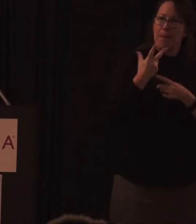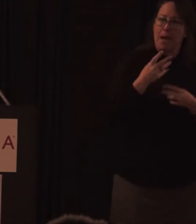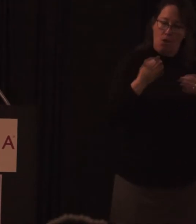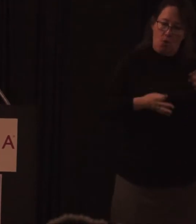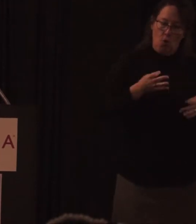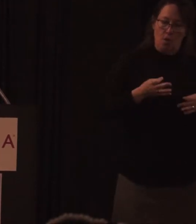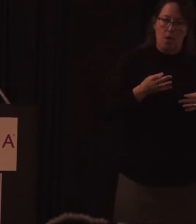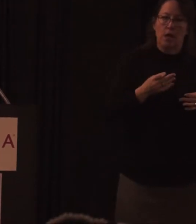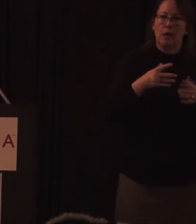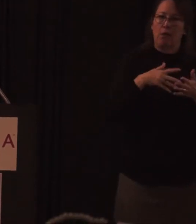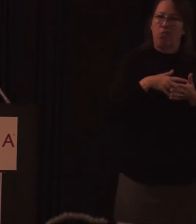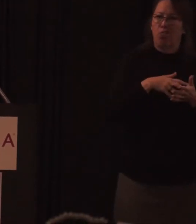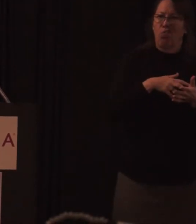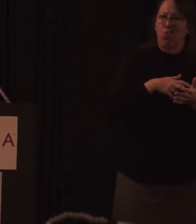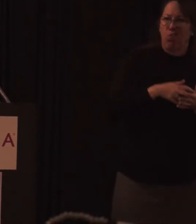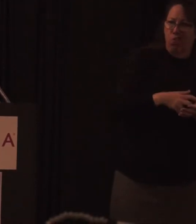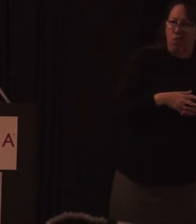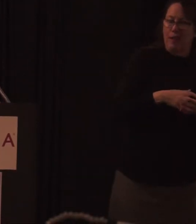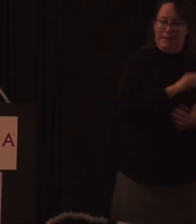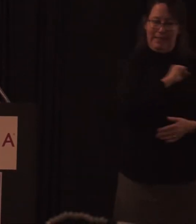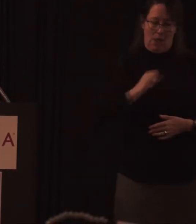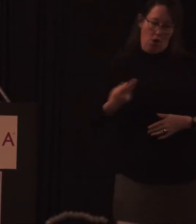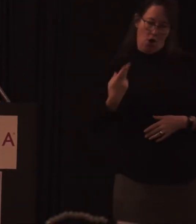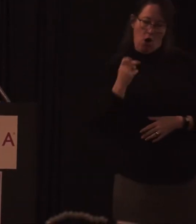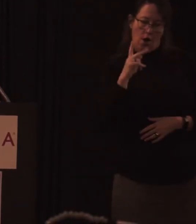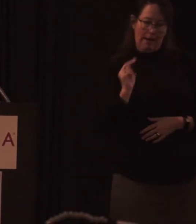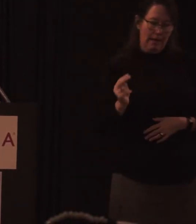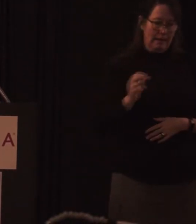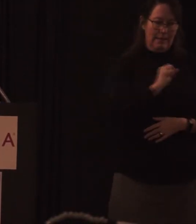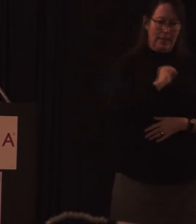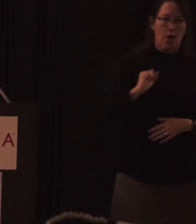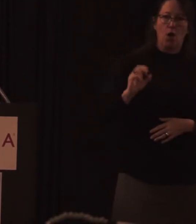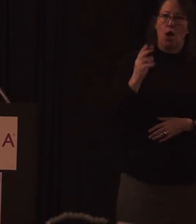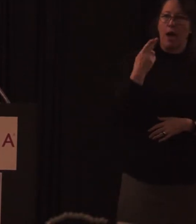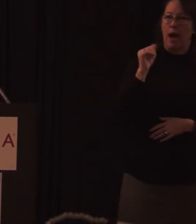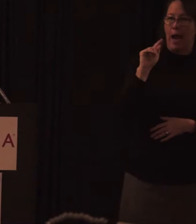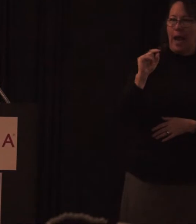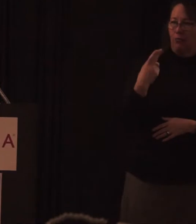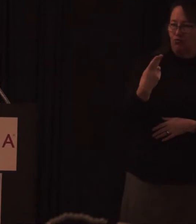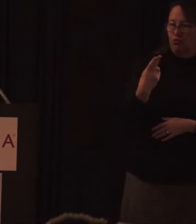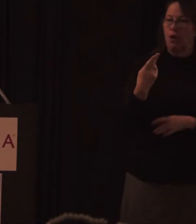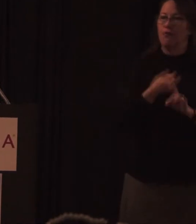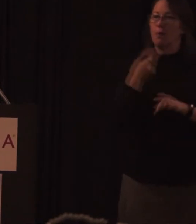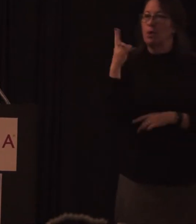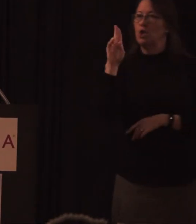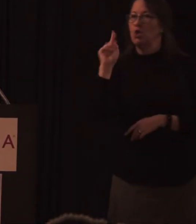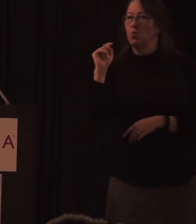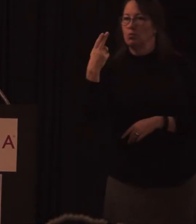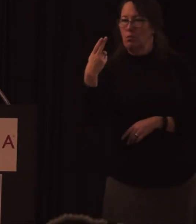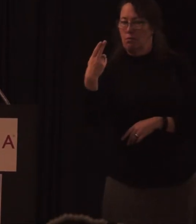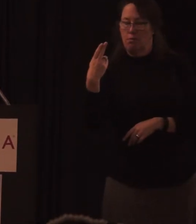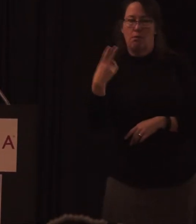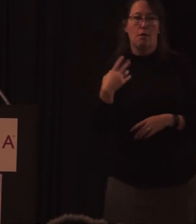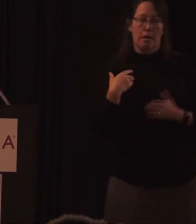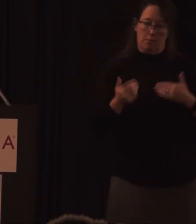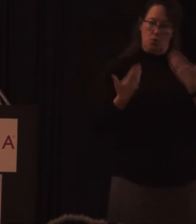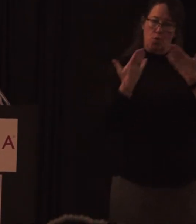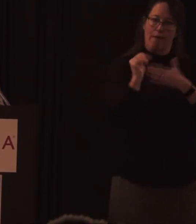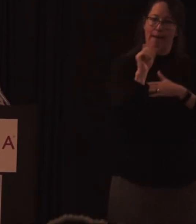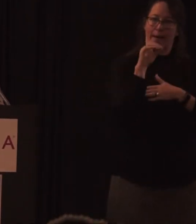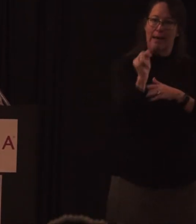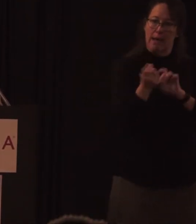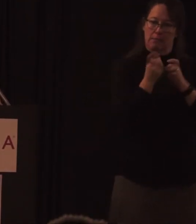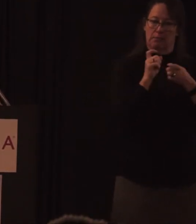court rulings weakened its standards, Senator Harkin and Senator Orrin Hatch from Utah introduced the